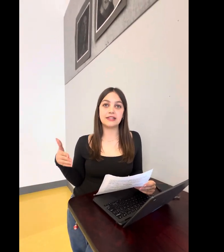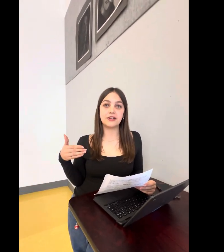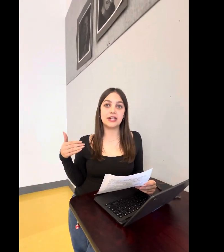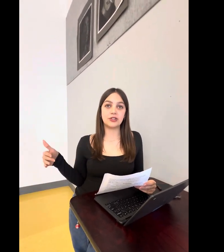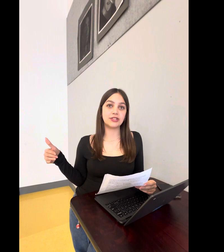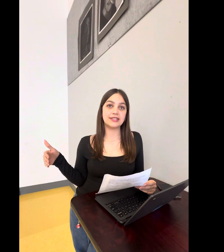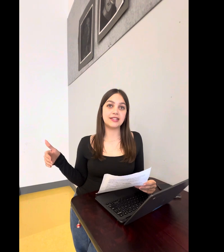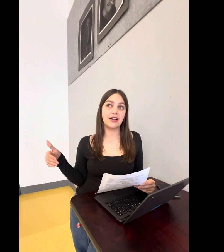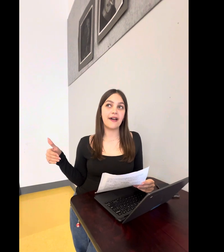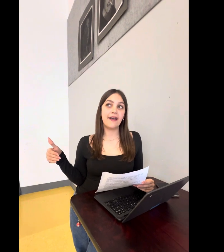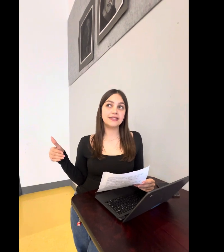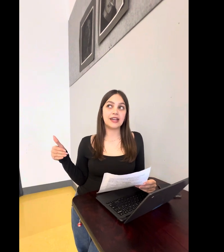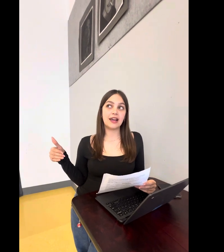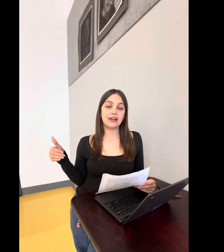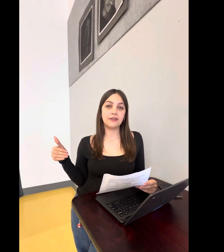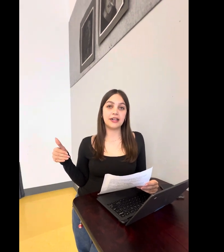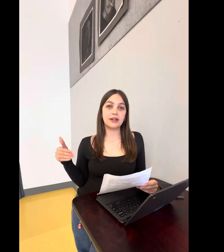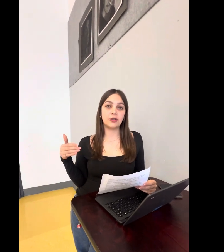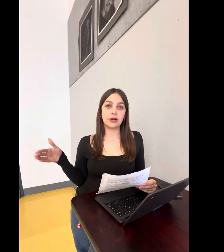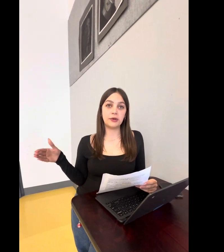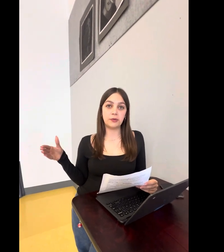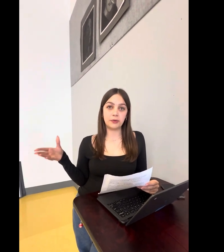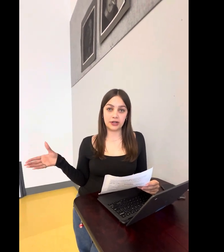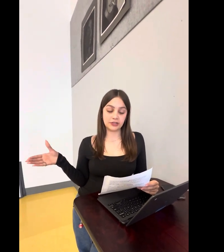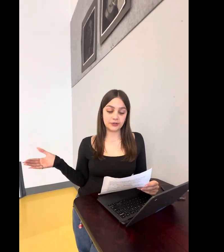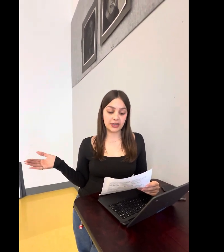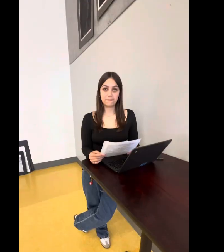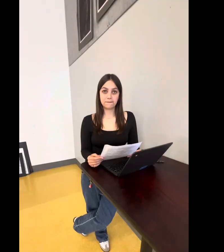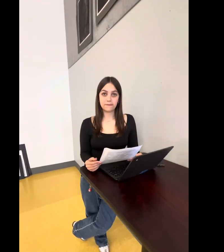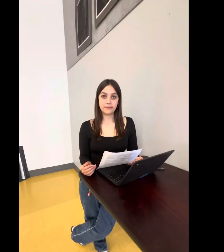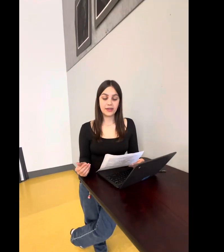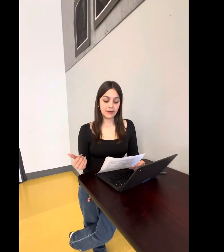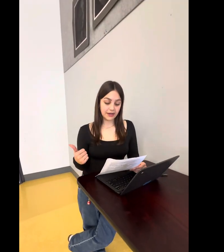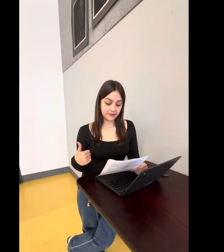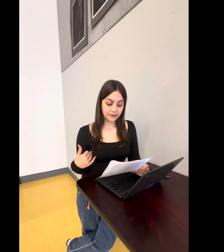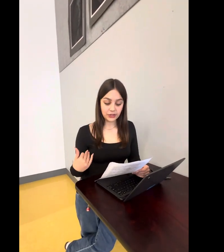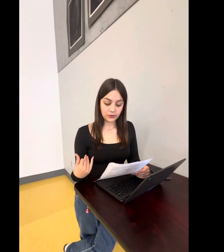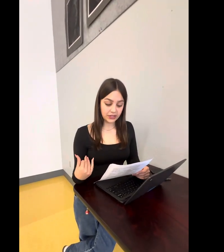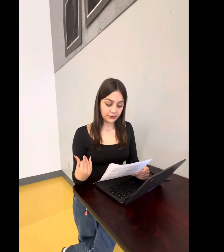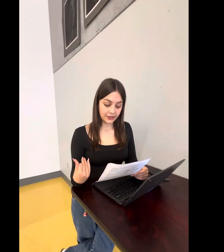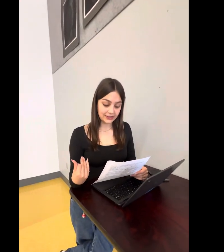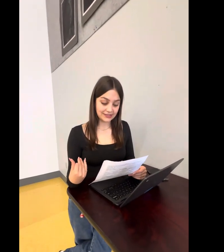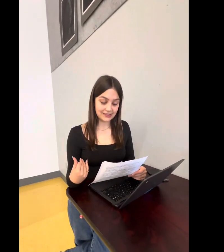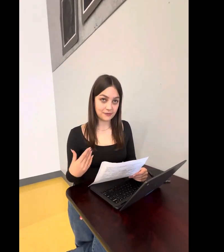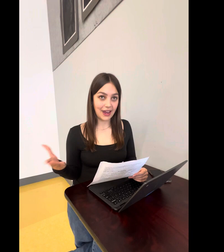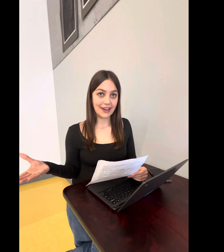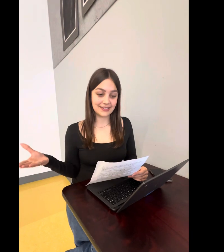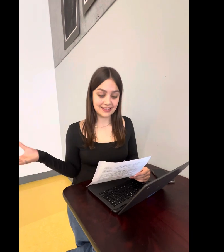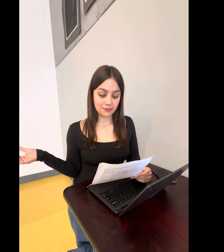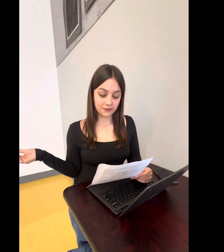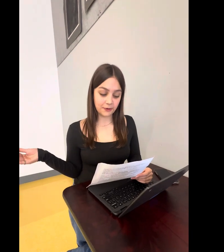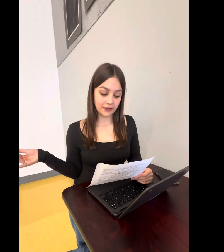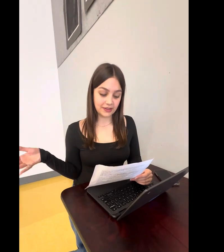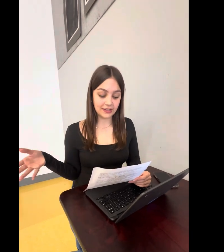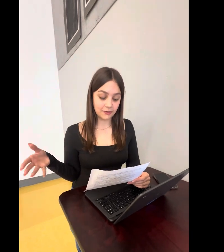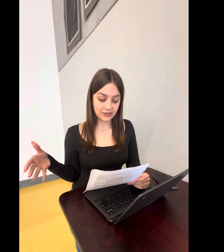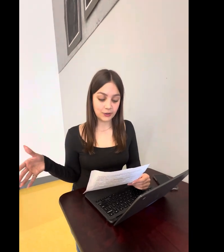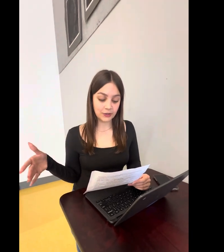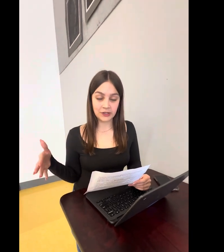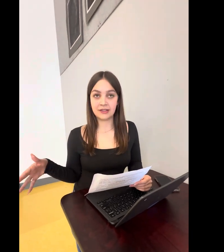very interesting and I feel like a lot of people would enjoy it. And my favorite unit was, as I said before, the rhetorical analysis